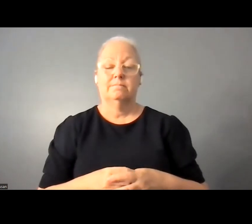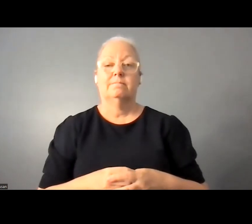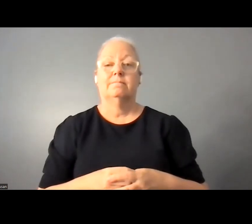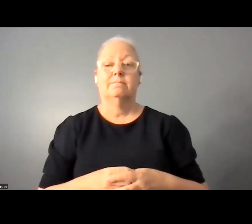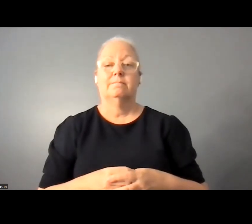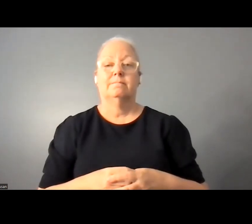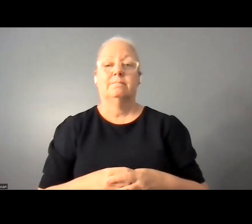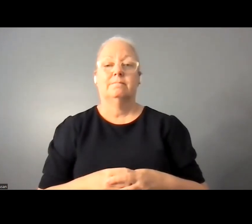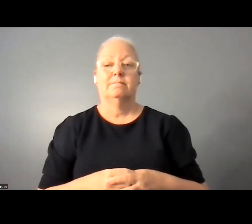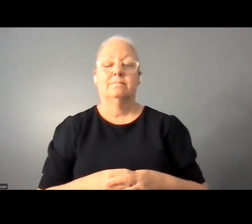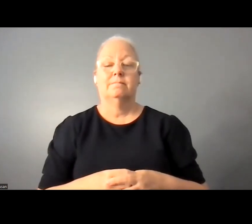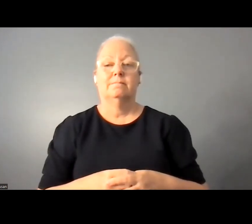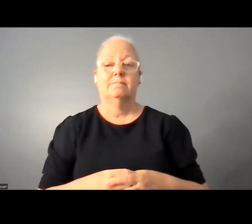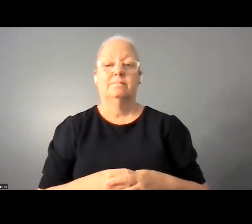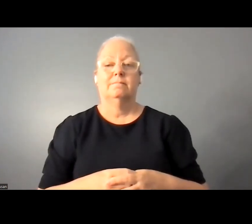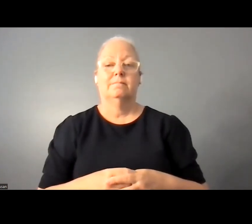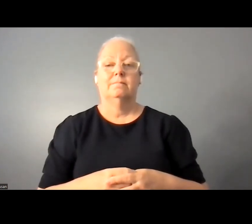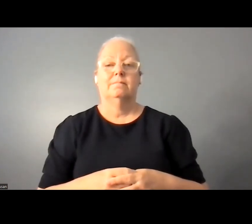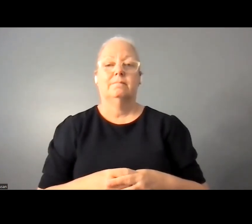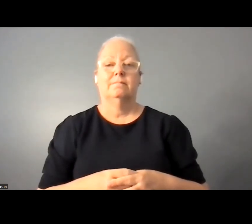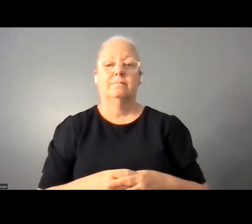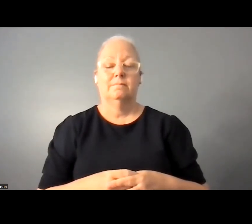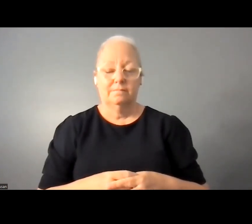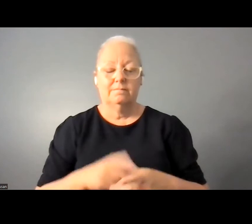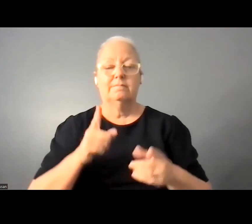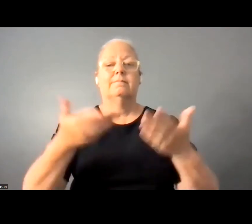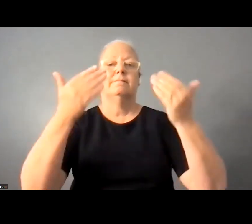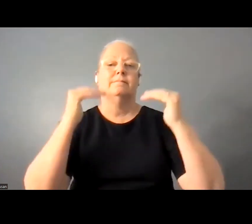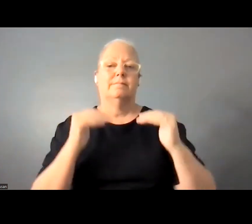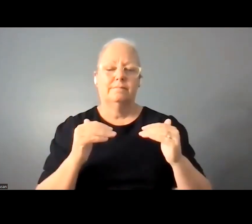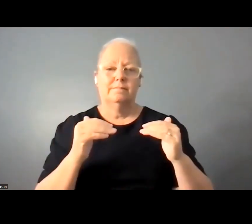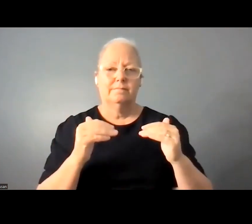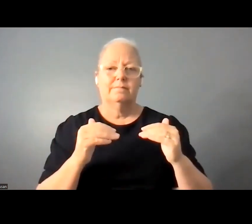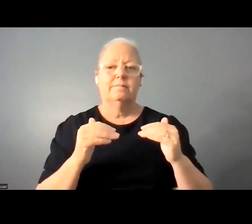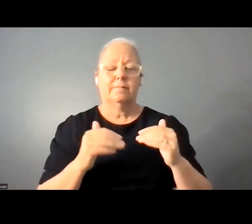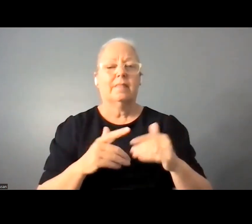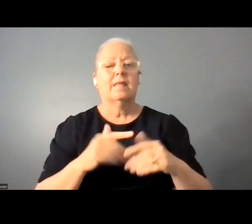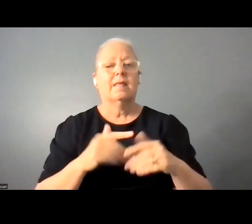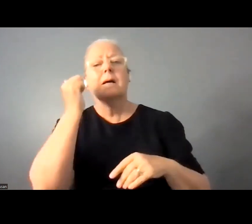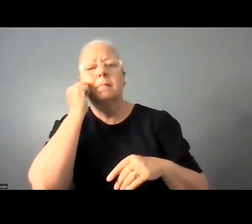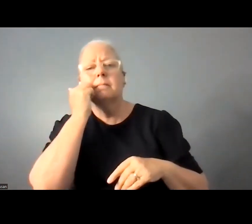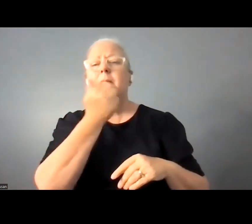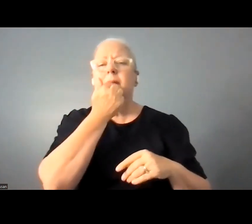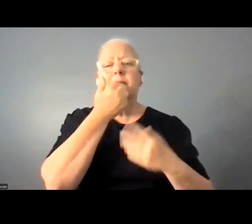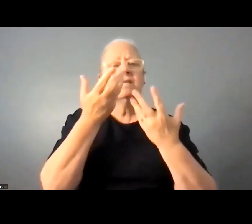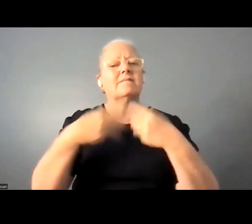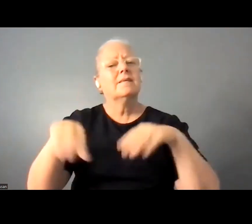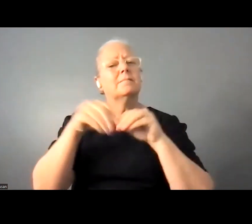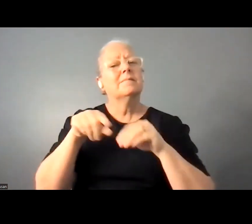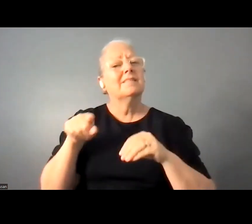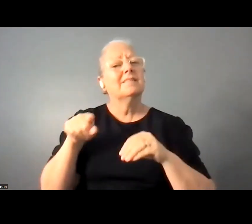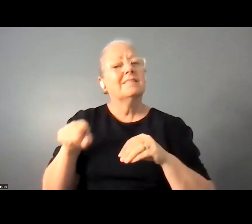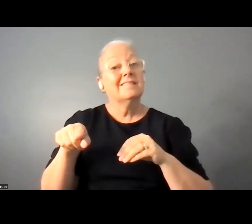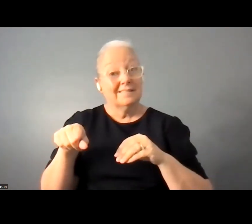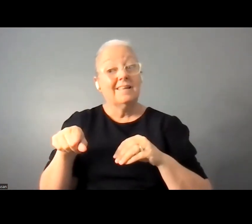then we move on to parents of young persons with disabilities. So in our university, there